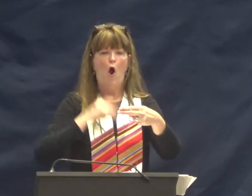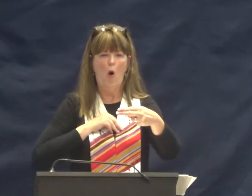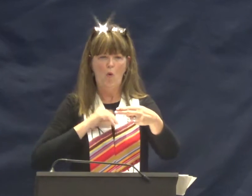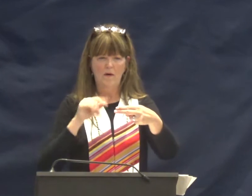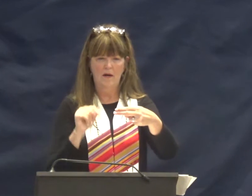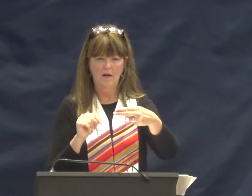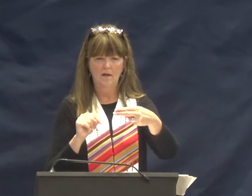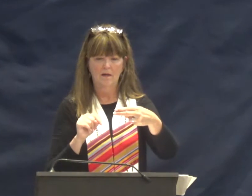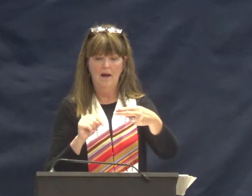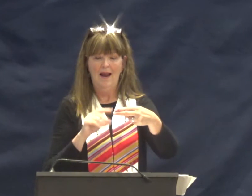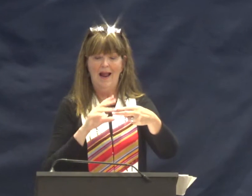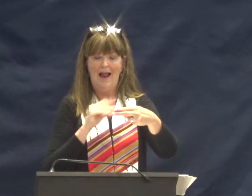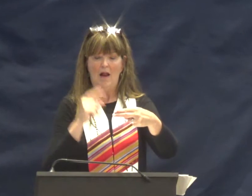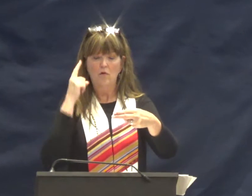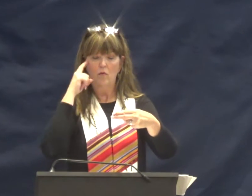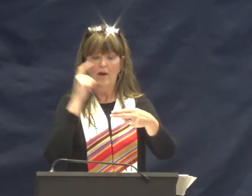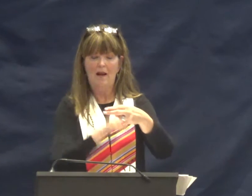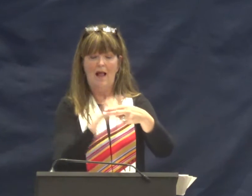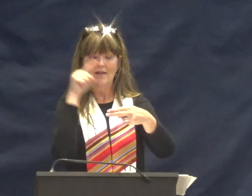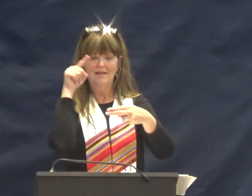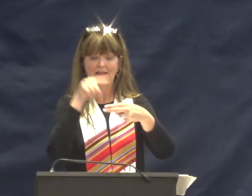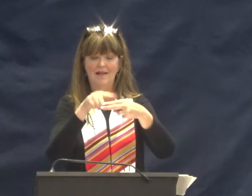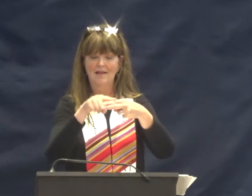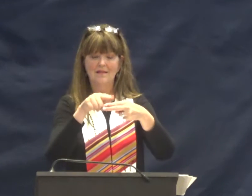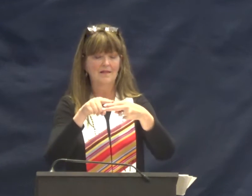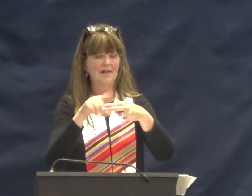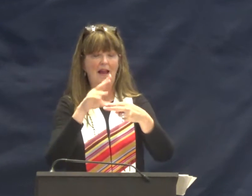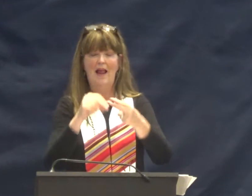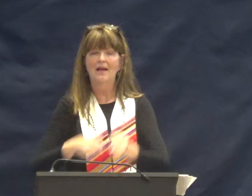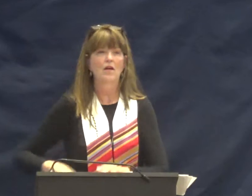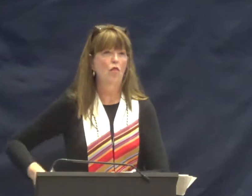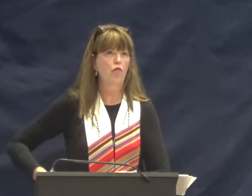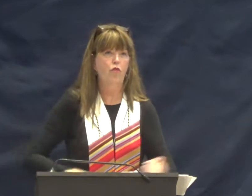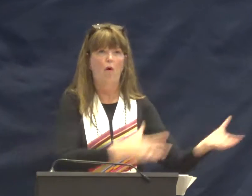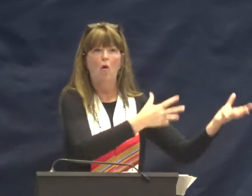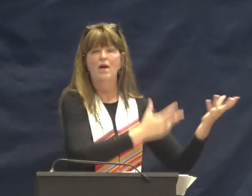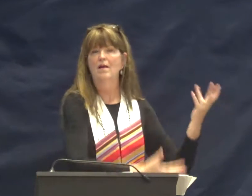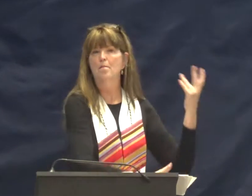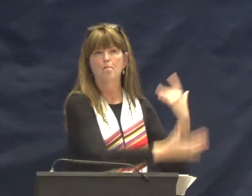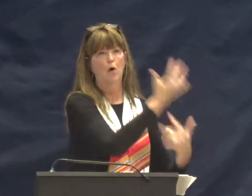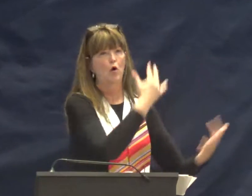own it, and realize what it is